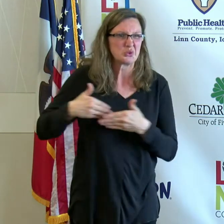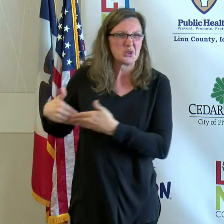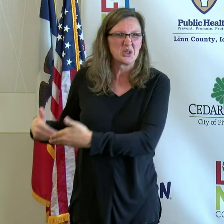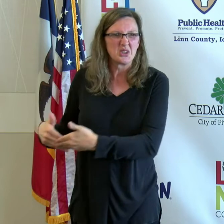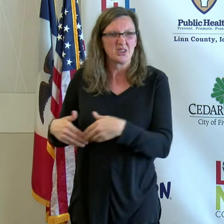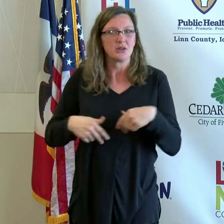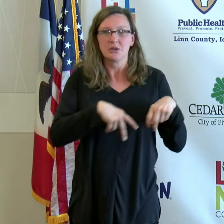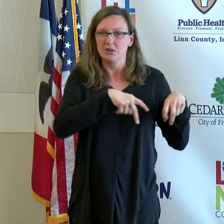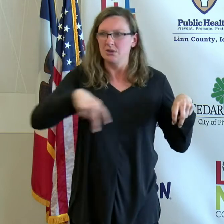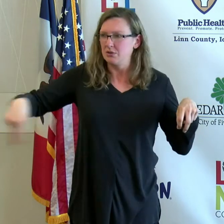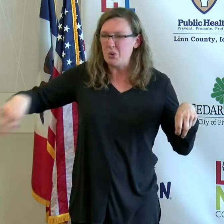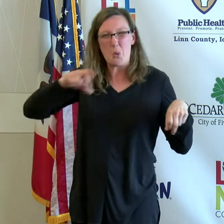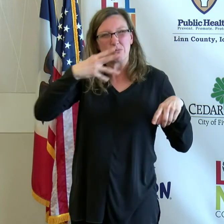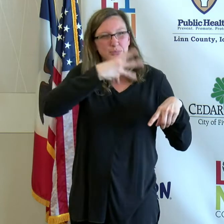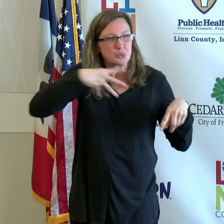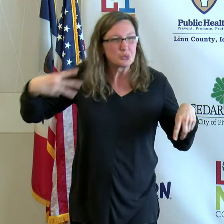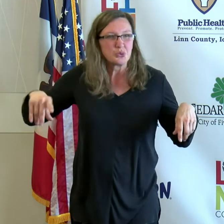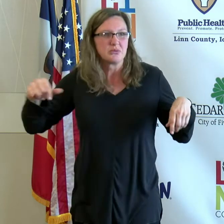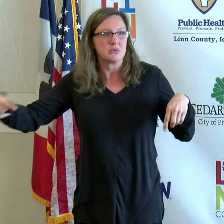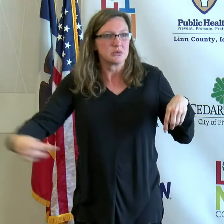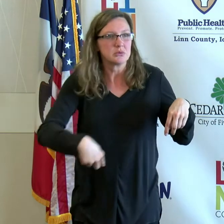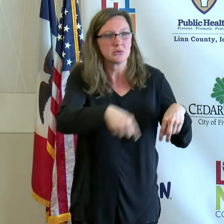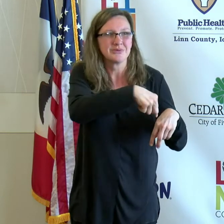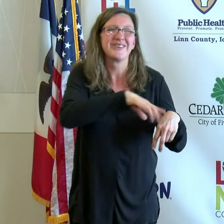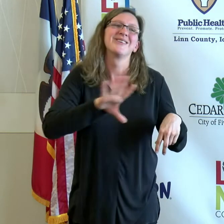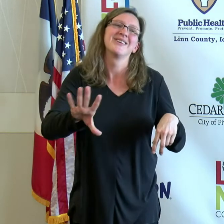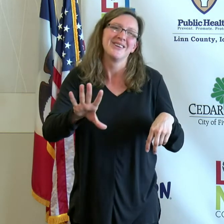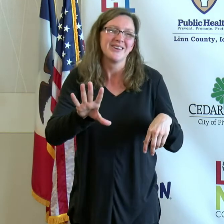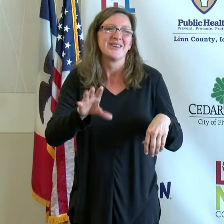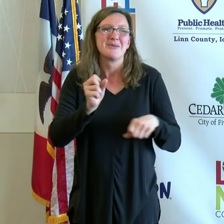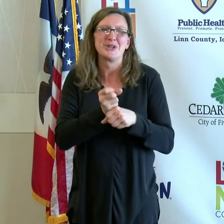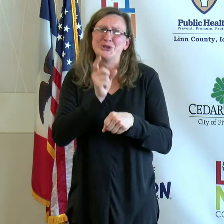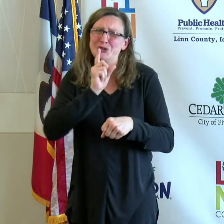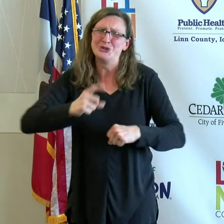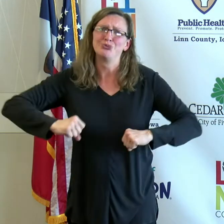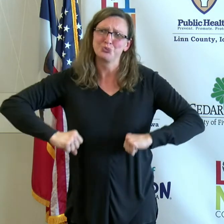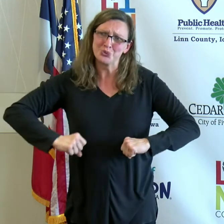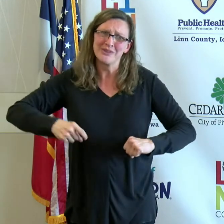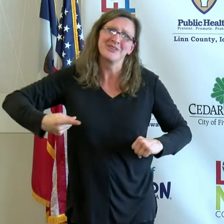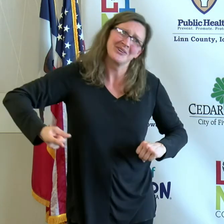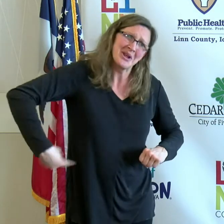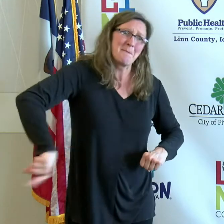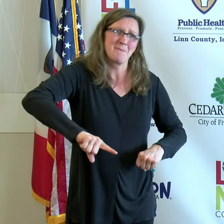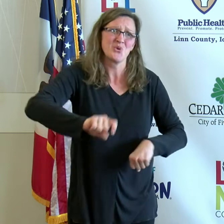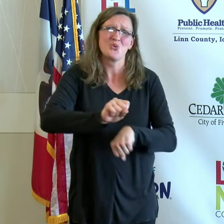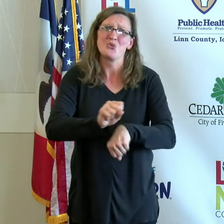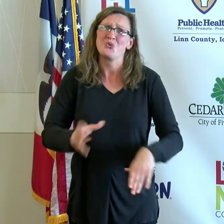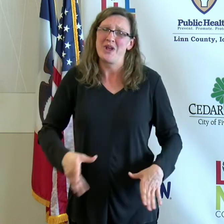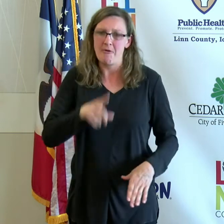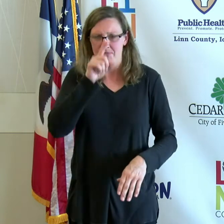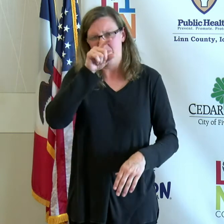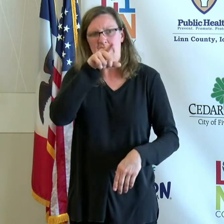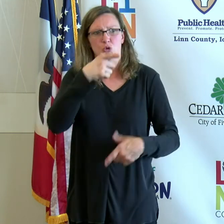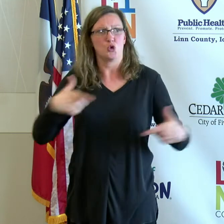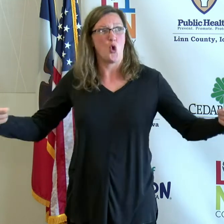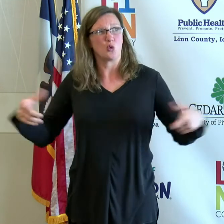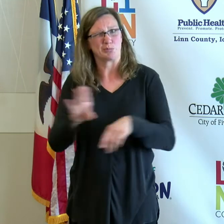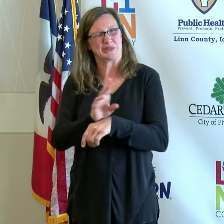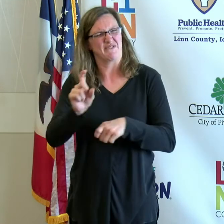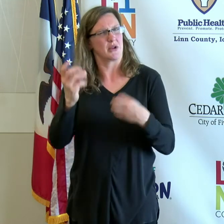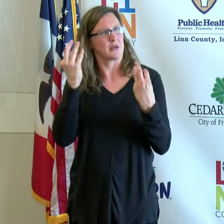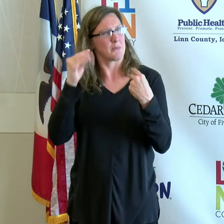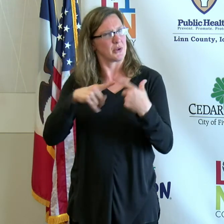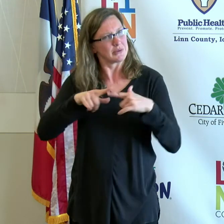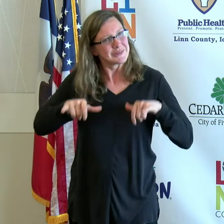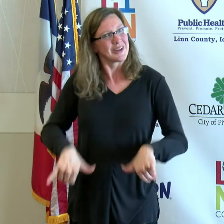right thing by those employees to make sure that proper social distancing is happening in those businesses, and that